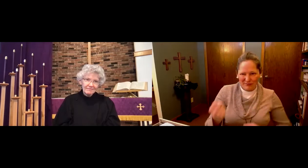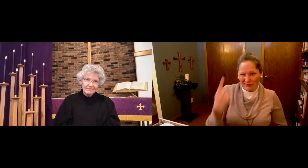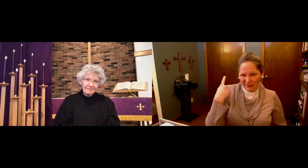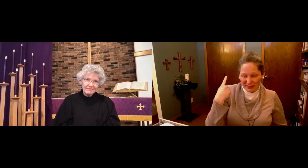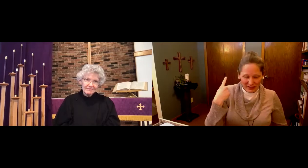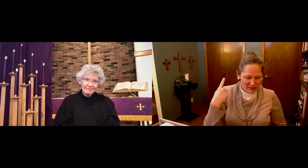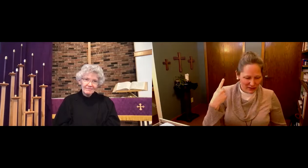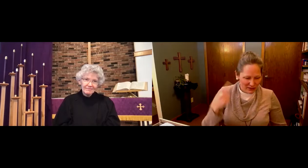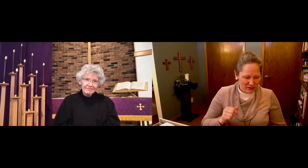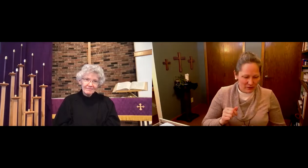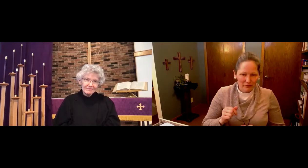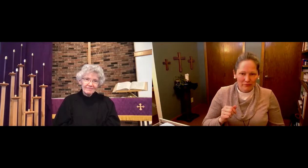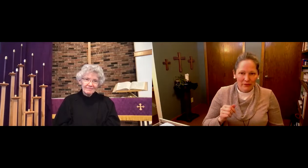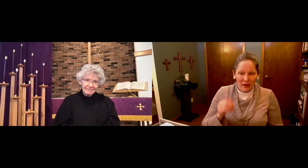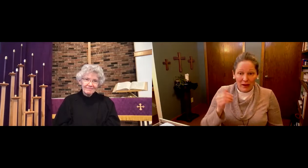year.